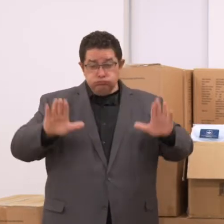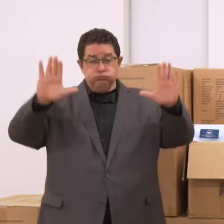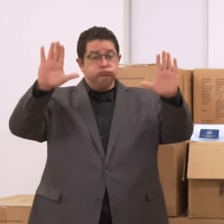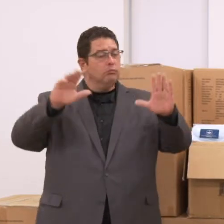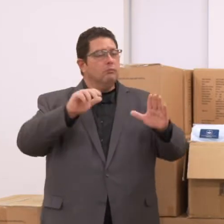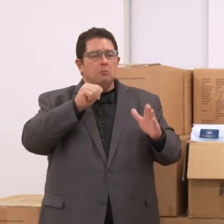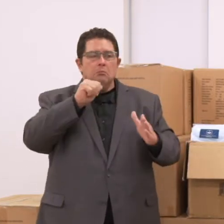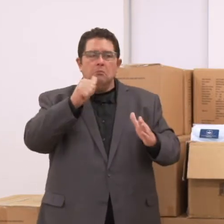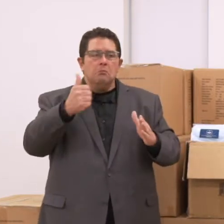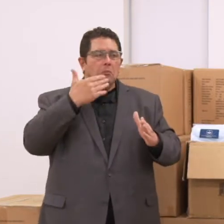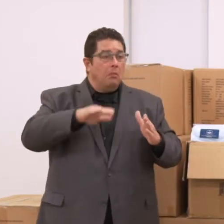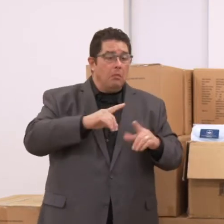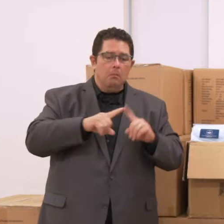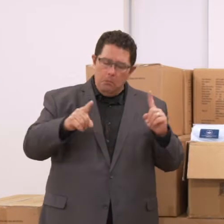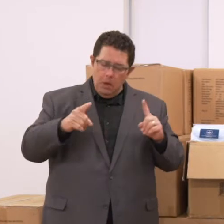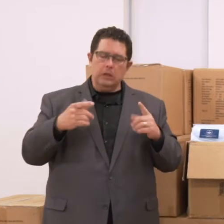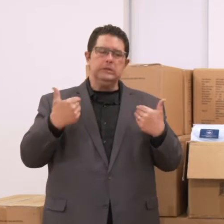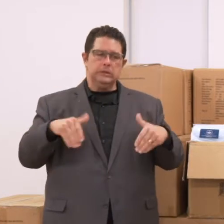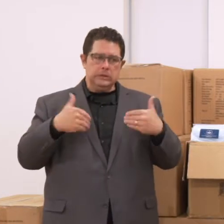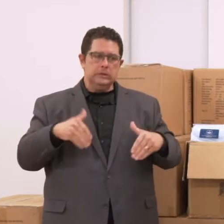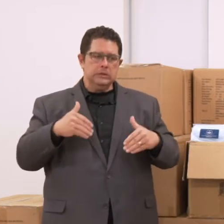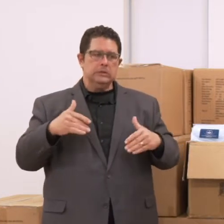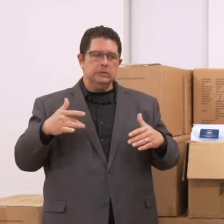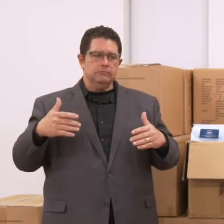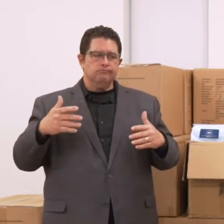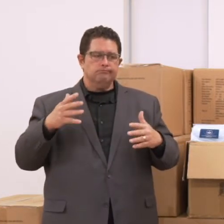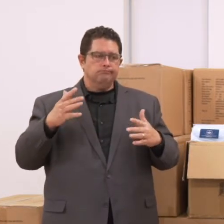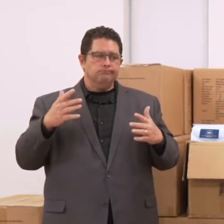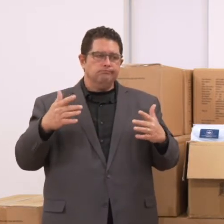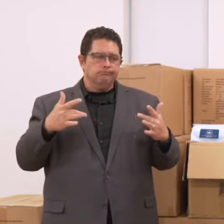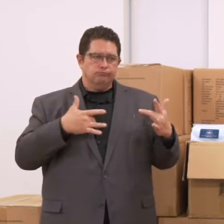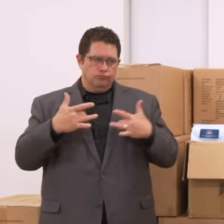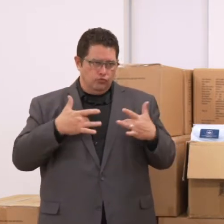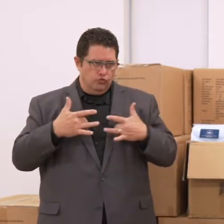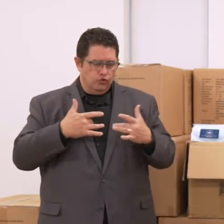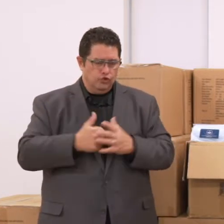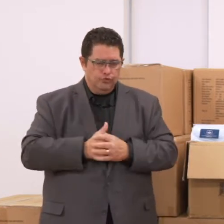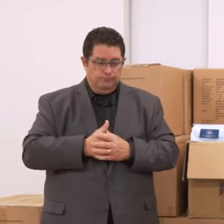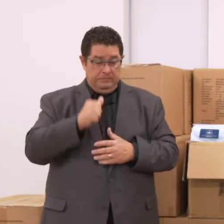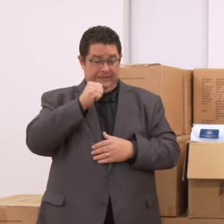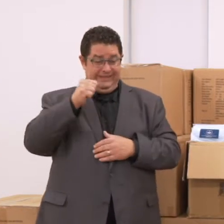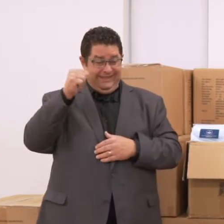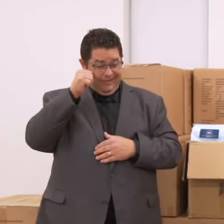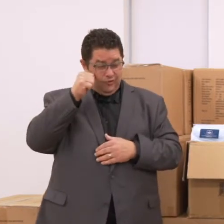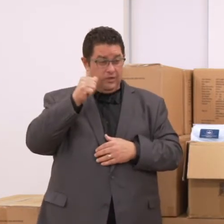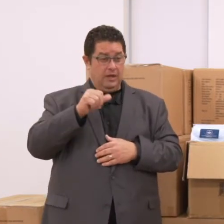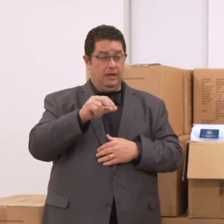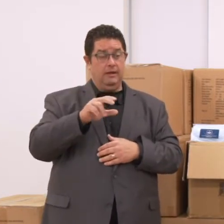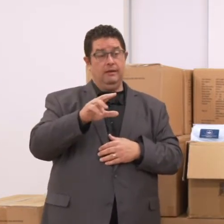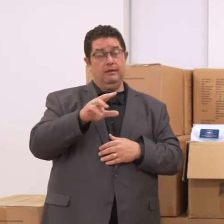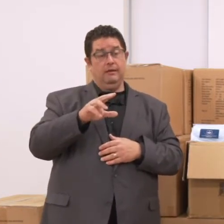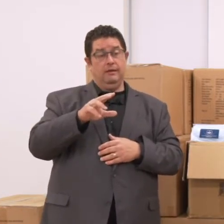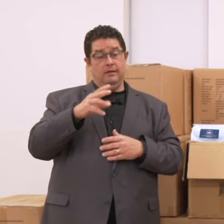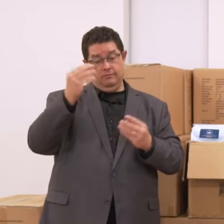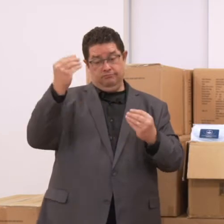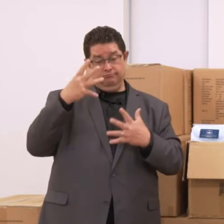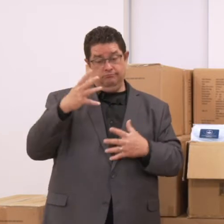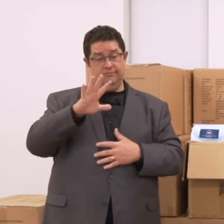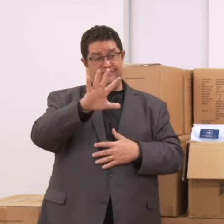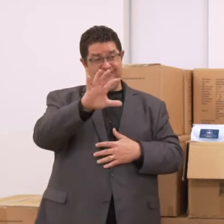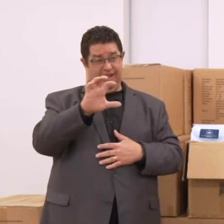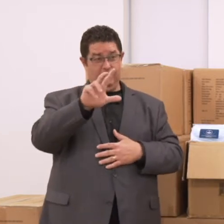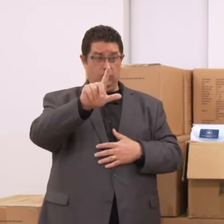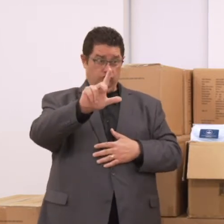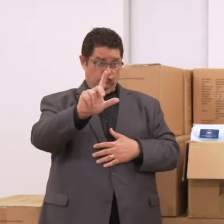rate. Yesterday, our daily report of test results indicated that 523 new people in St. Louis